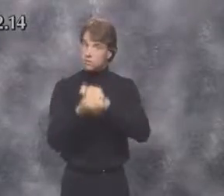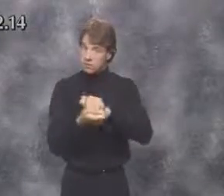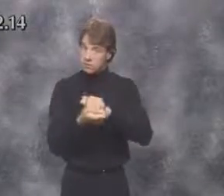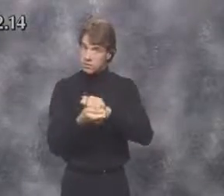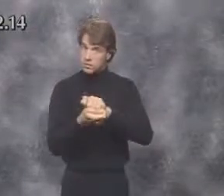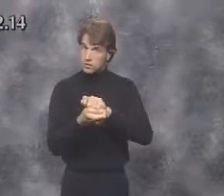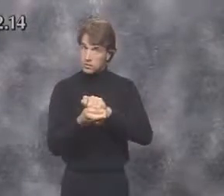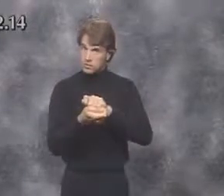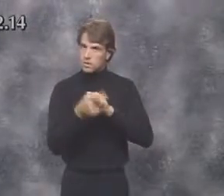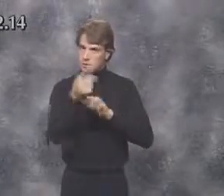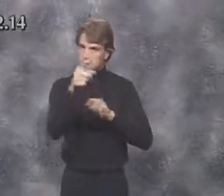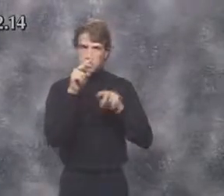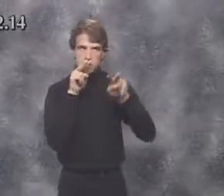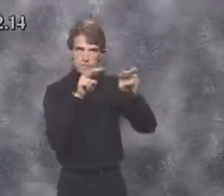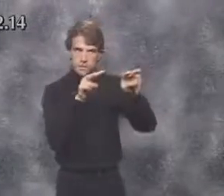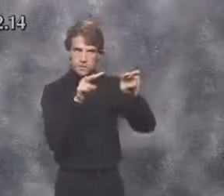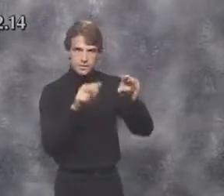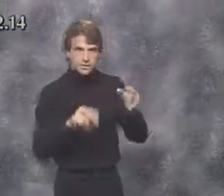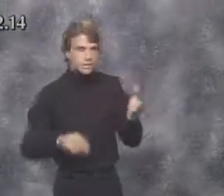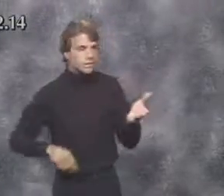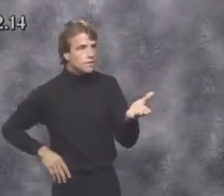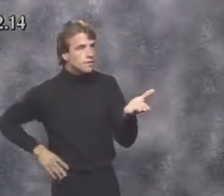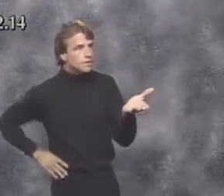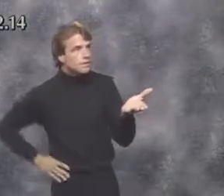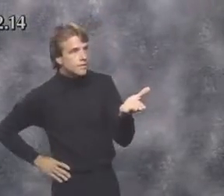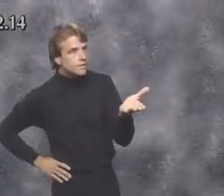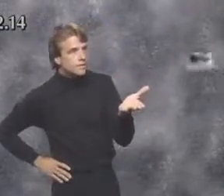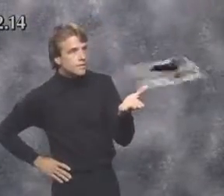expression, body language, and signs. Watch this.